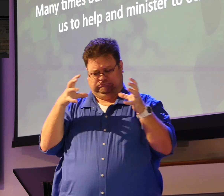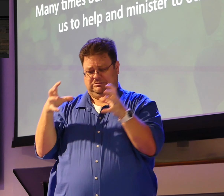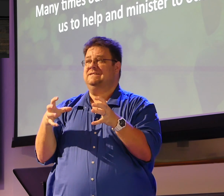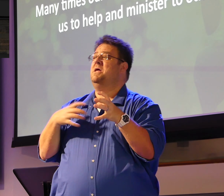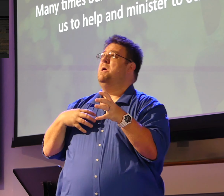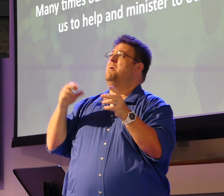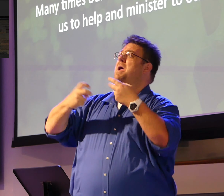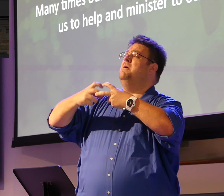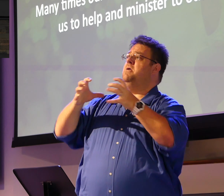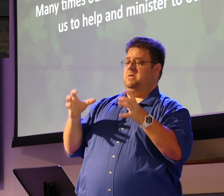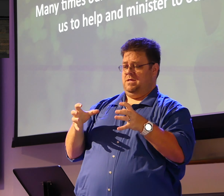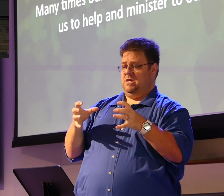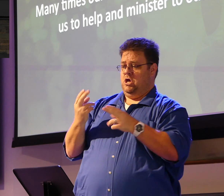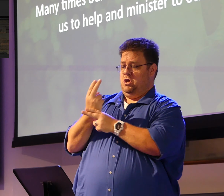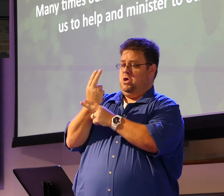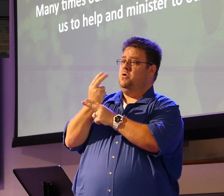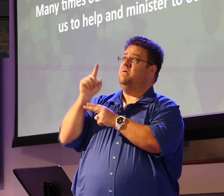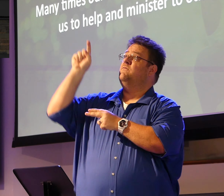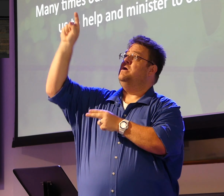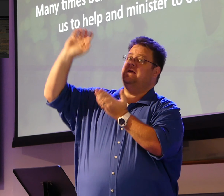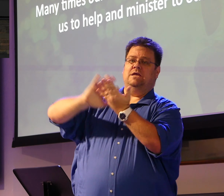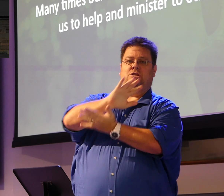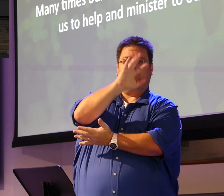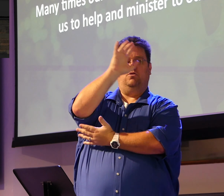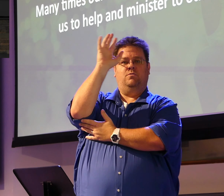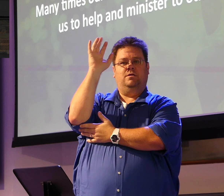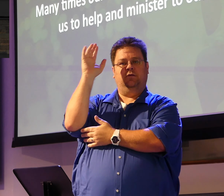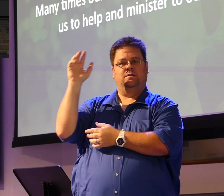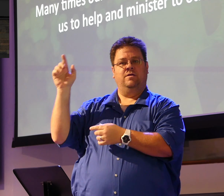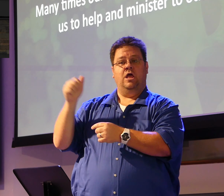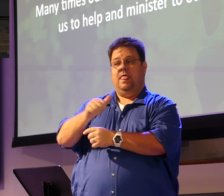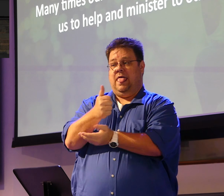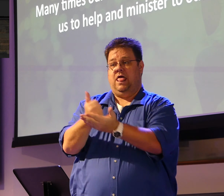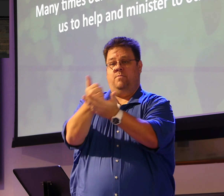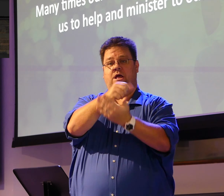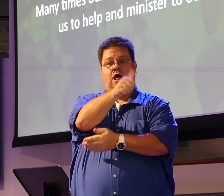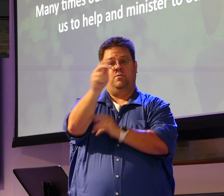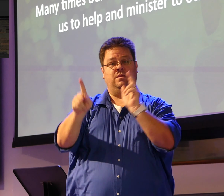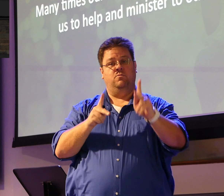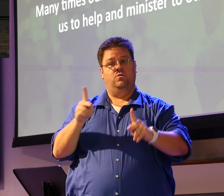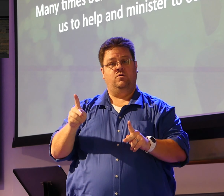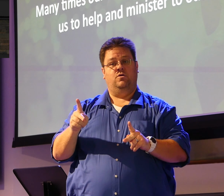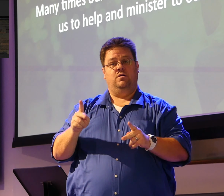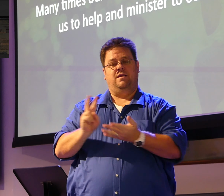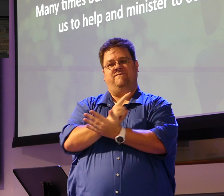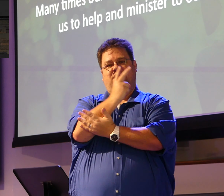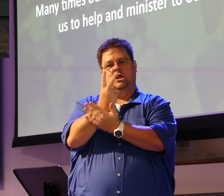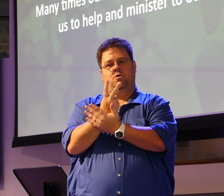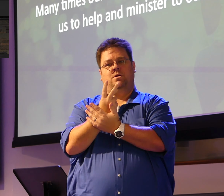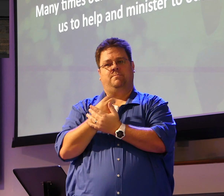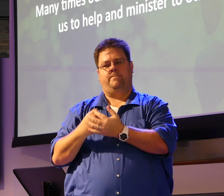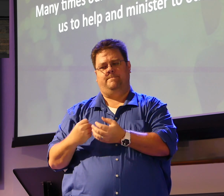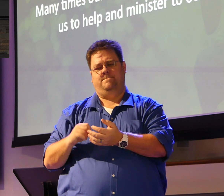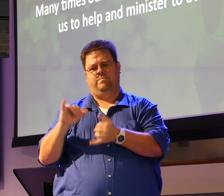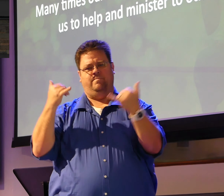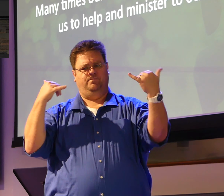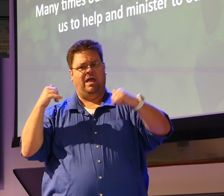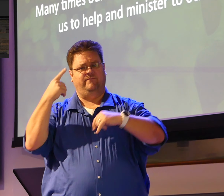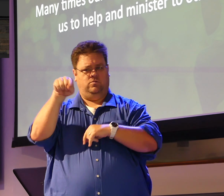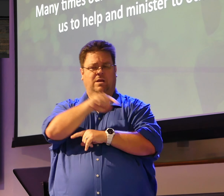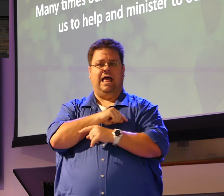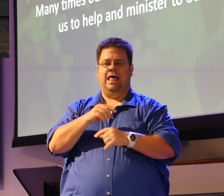that we encounter and god can use them for his glory and for the help of other people i want to play for you a video that i found that